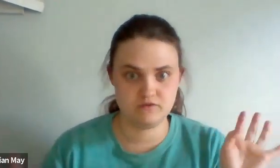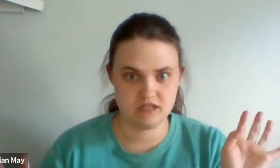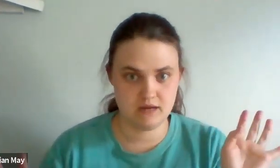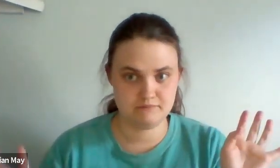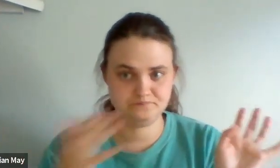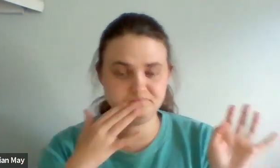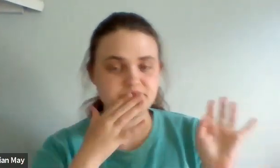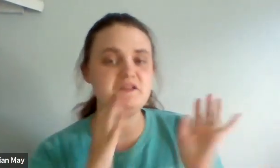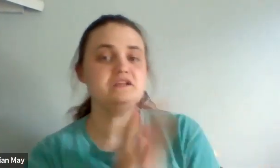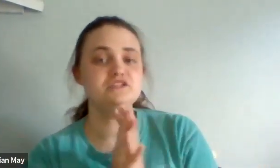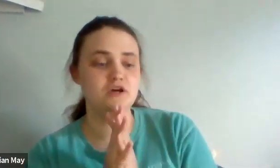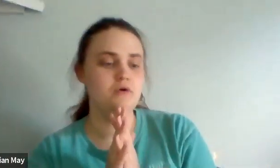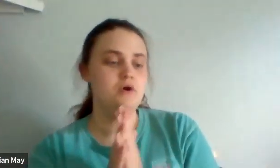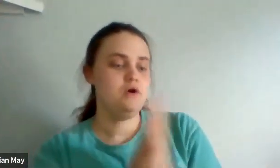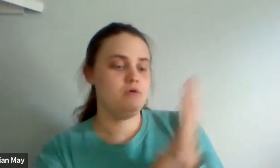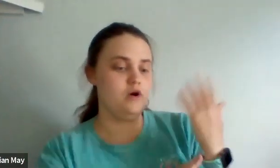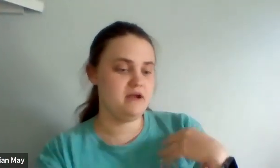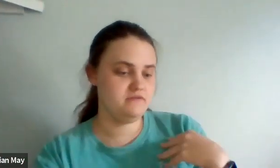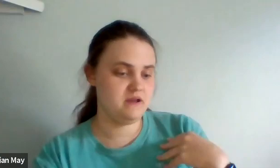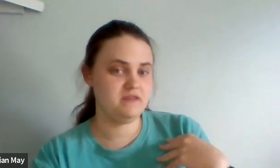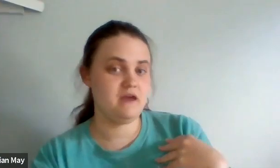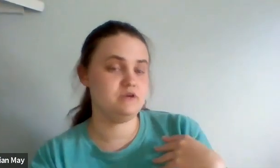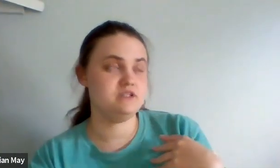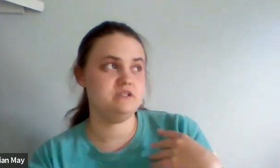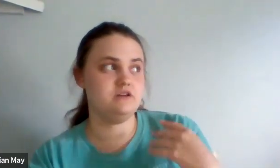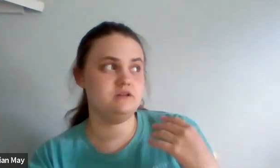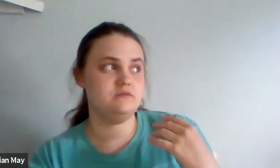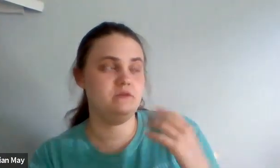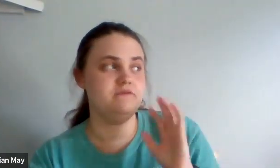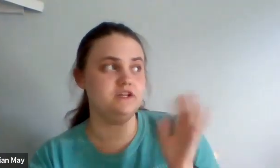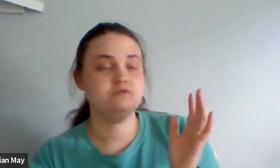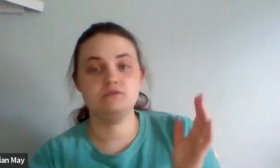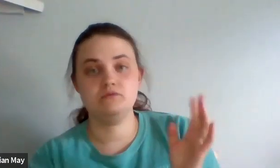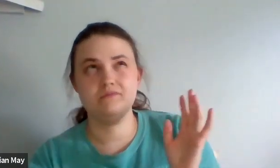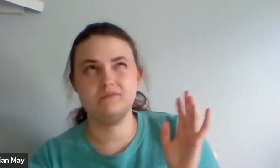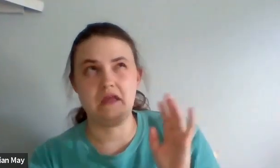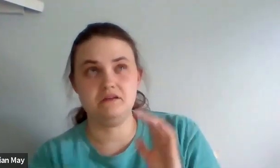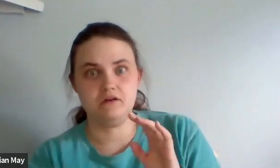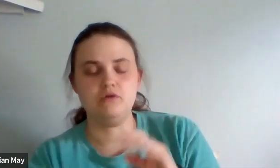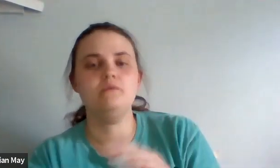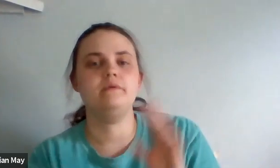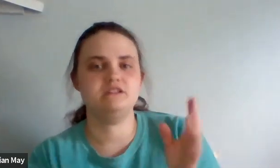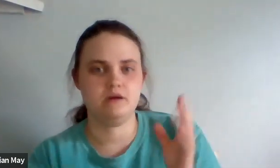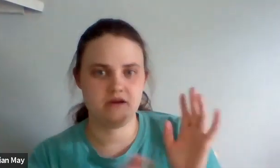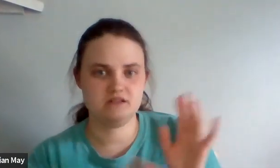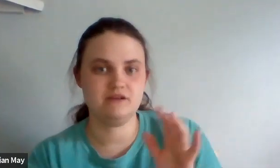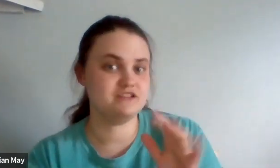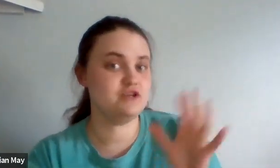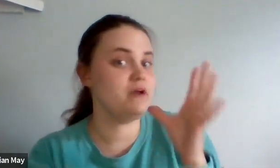today. So we'll go back with family. That was, we finished with aunt and uncle. We went to grandparents. Okay. So we